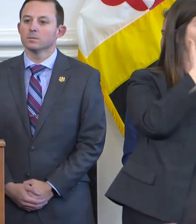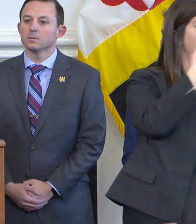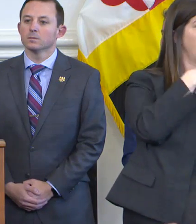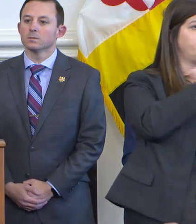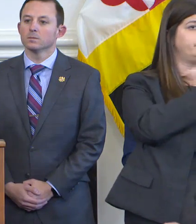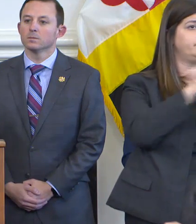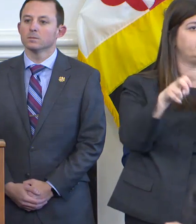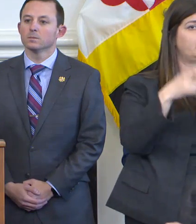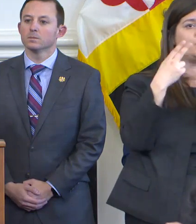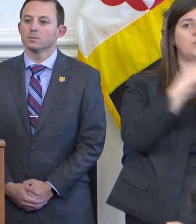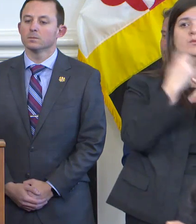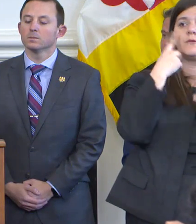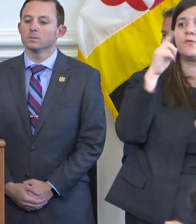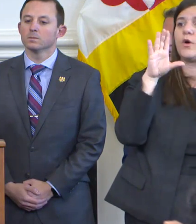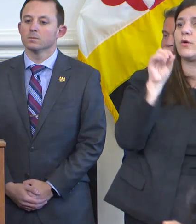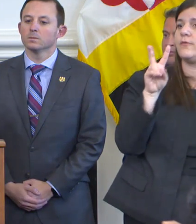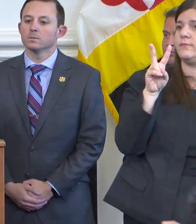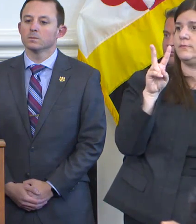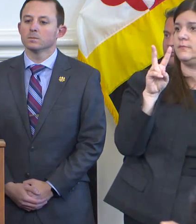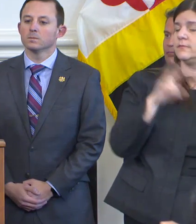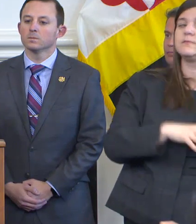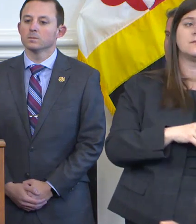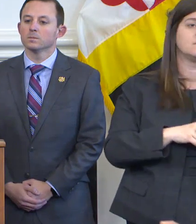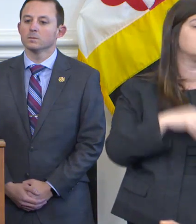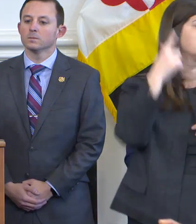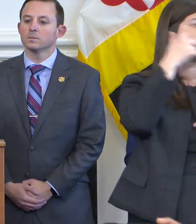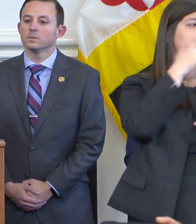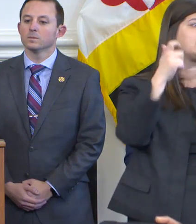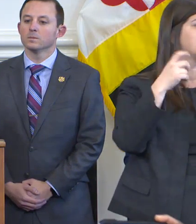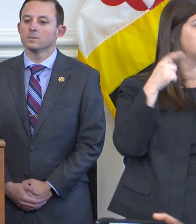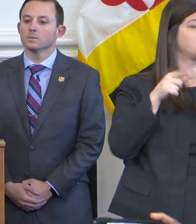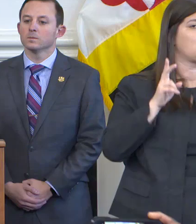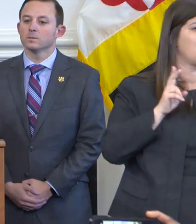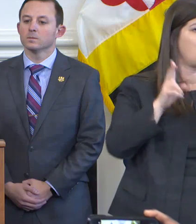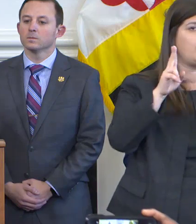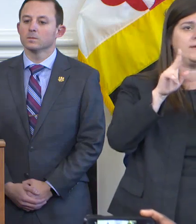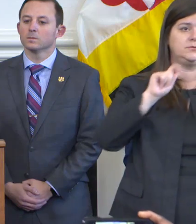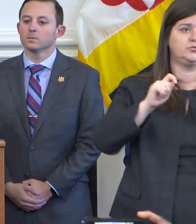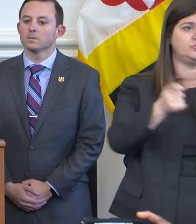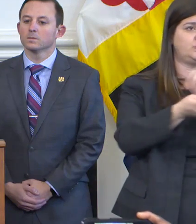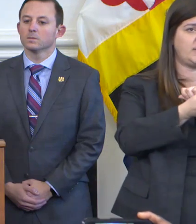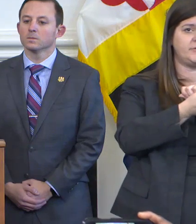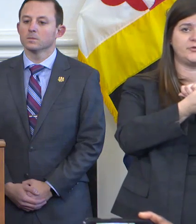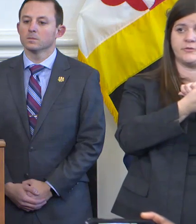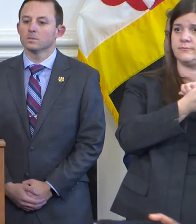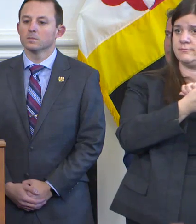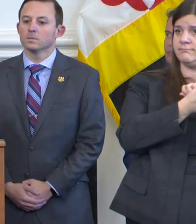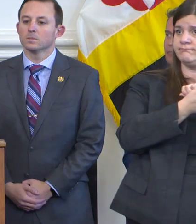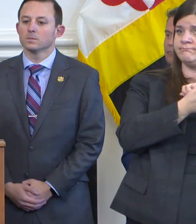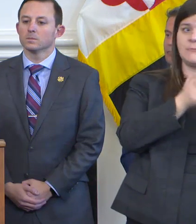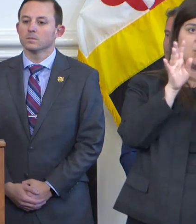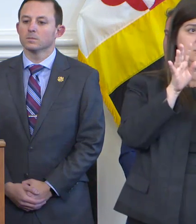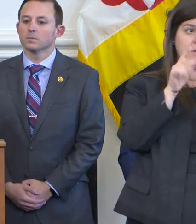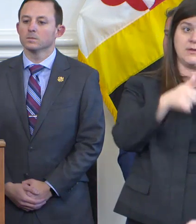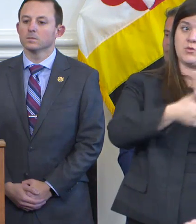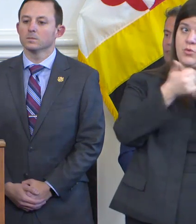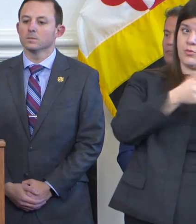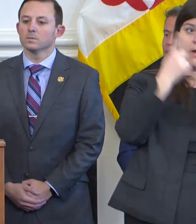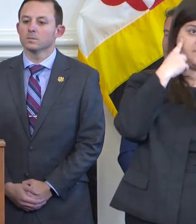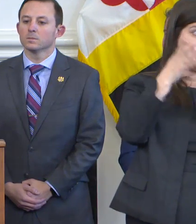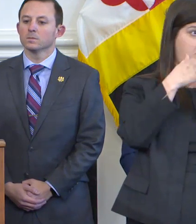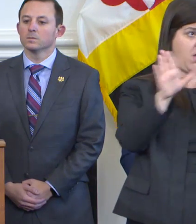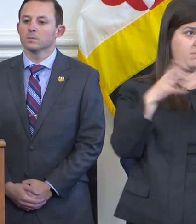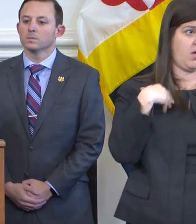the rapidly evolving nature of this threat to public health, it is critical that we have the flexibility to